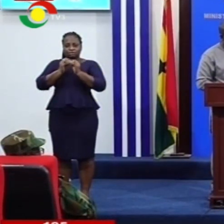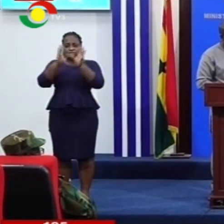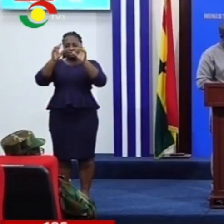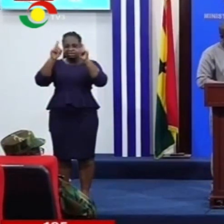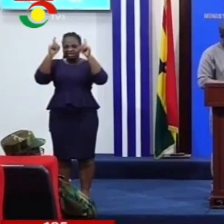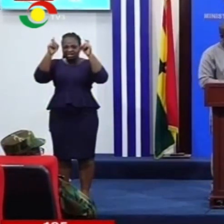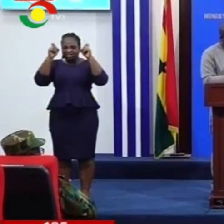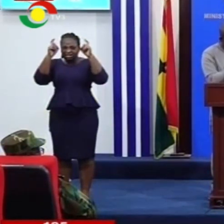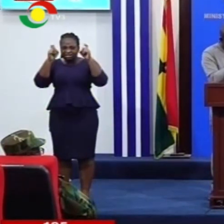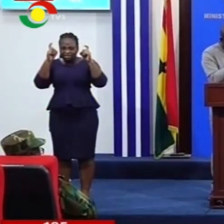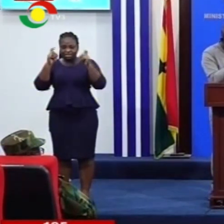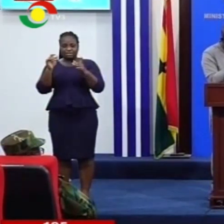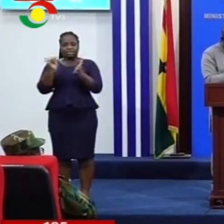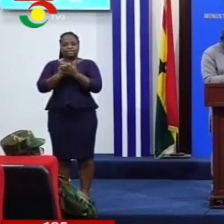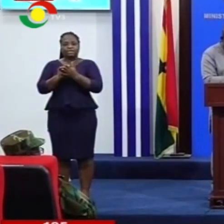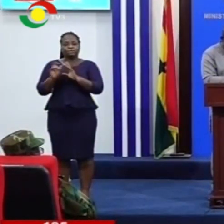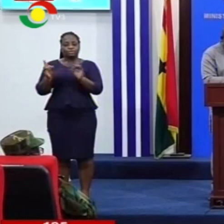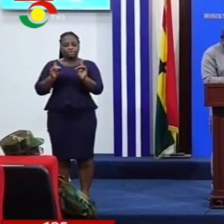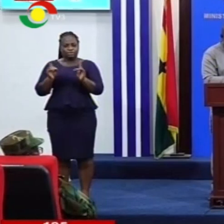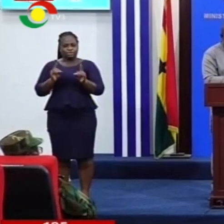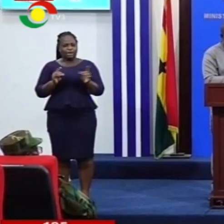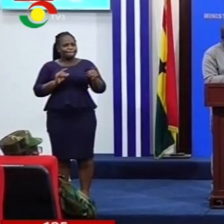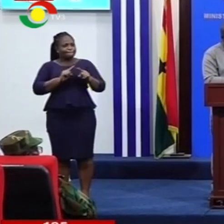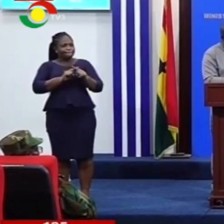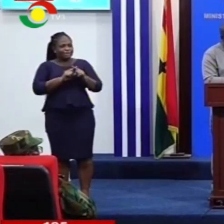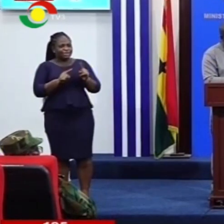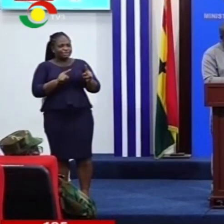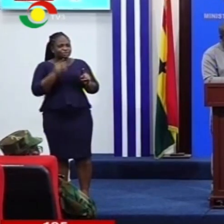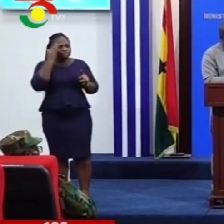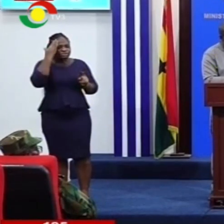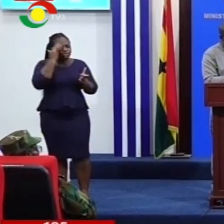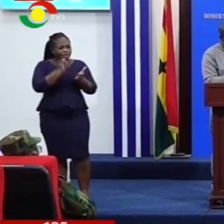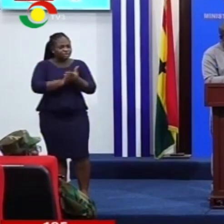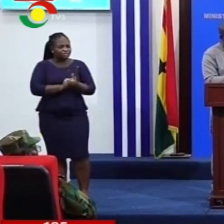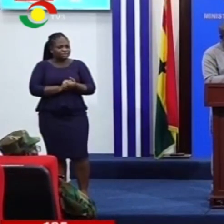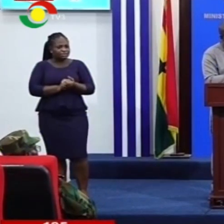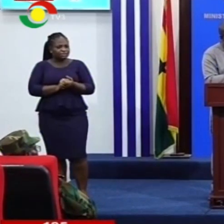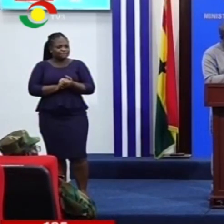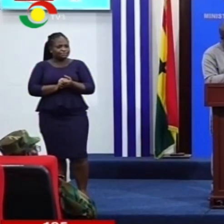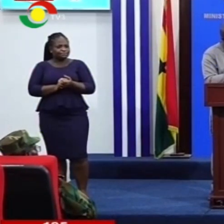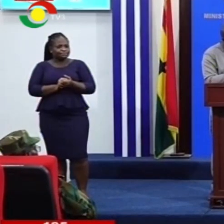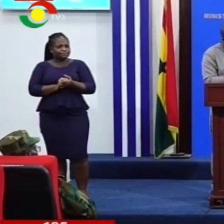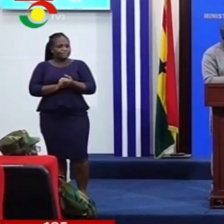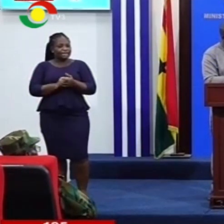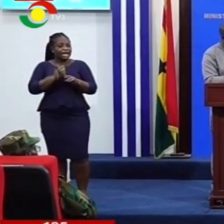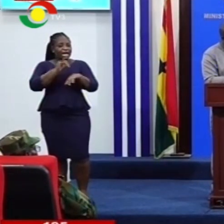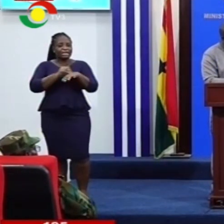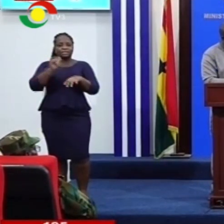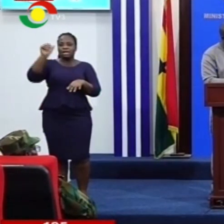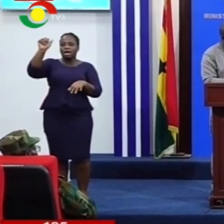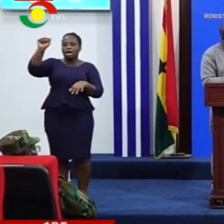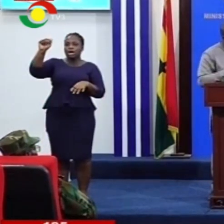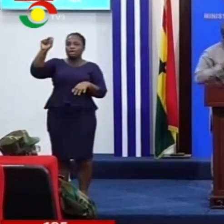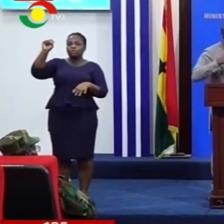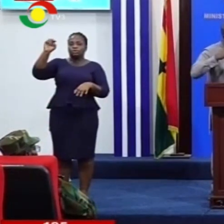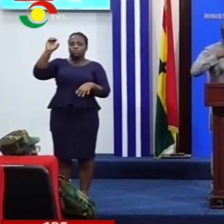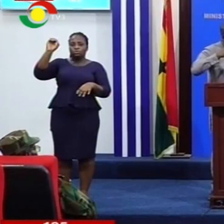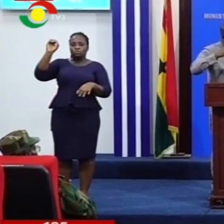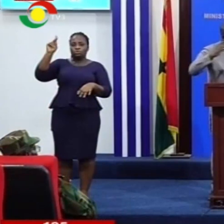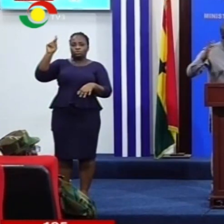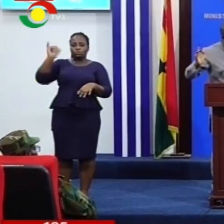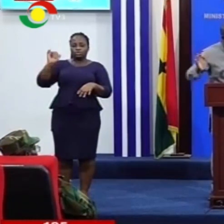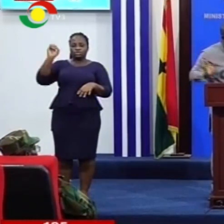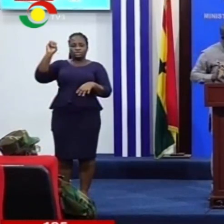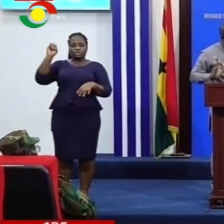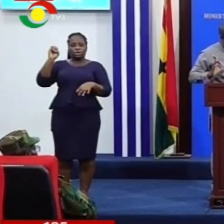tracing that we are doing. But we take notice of the fact that I think at the Konfanochi Teaching Hospital, a